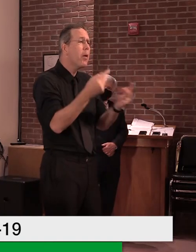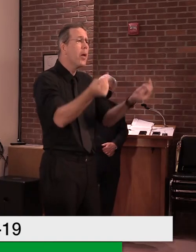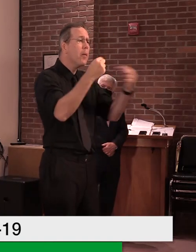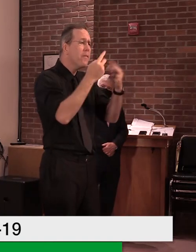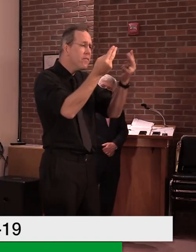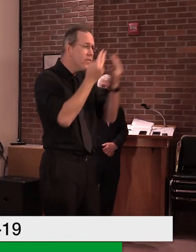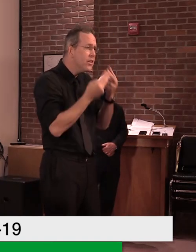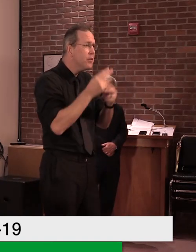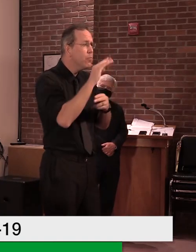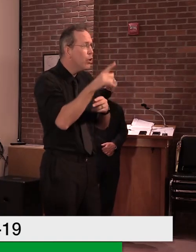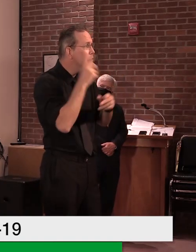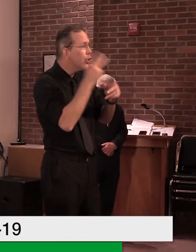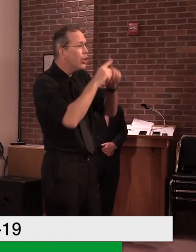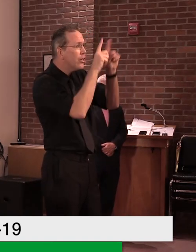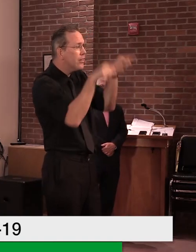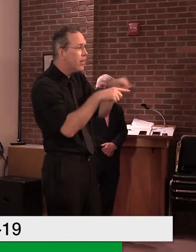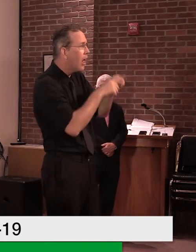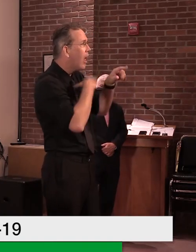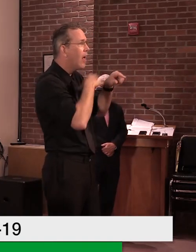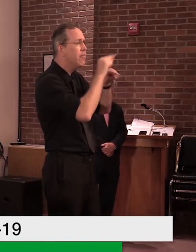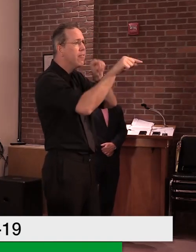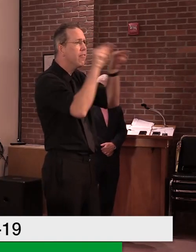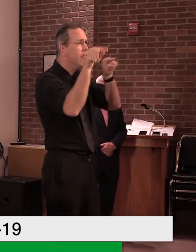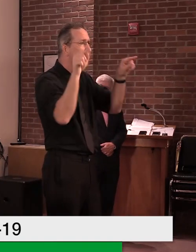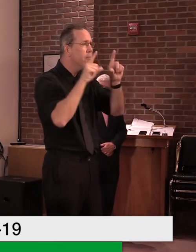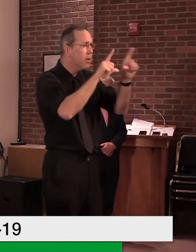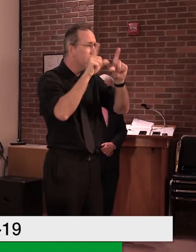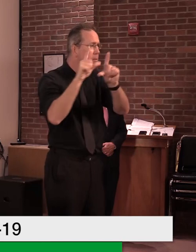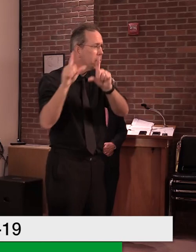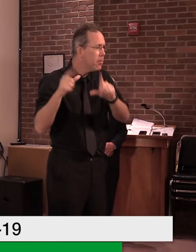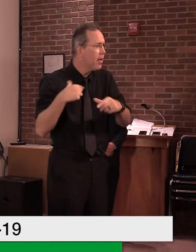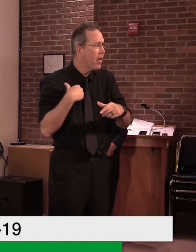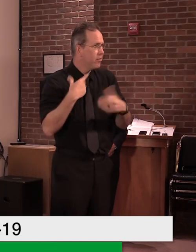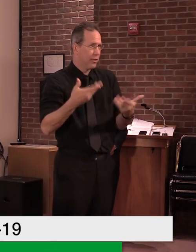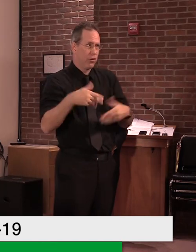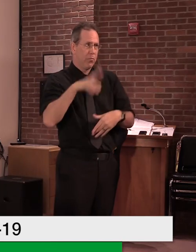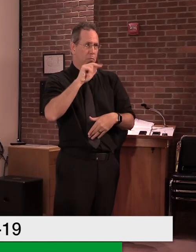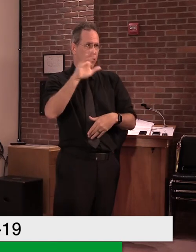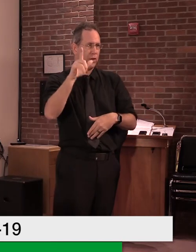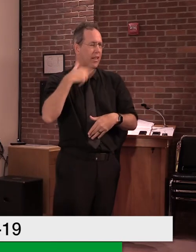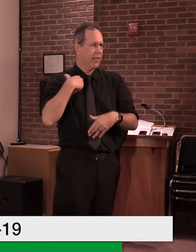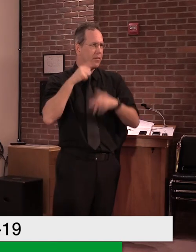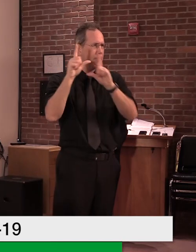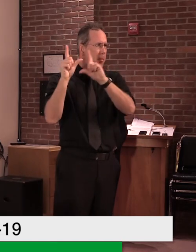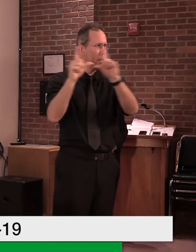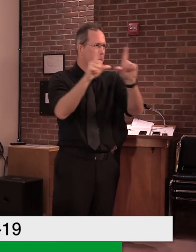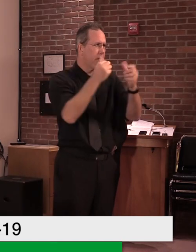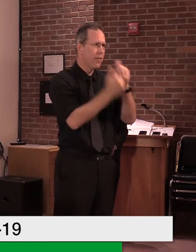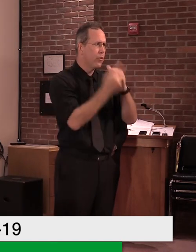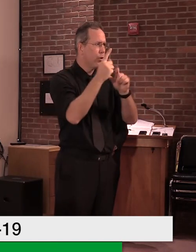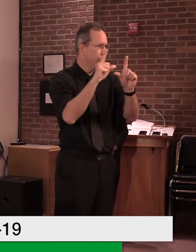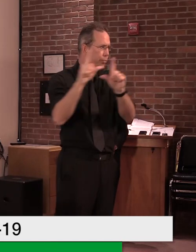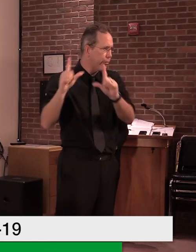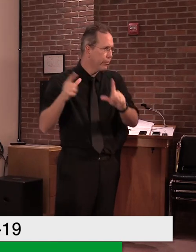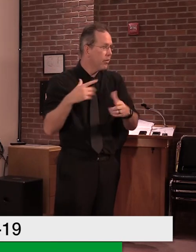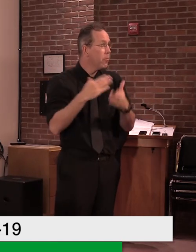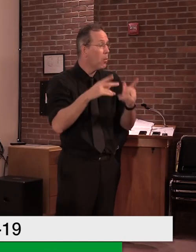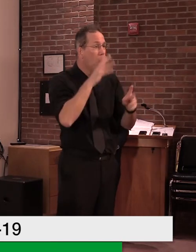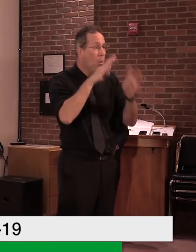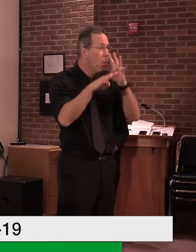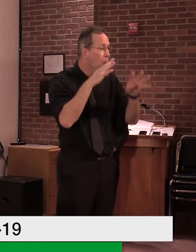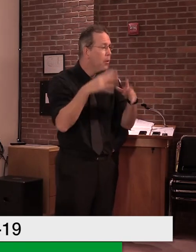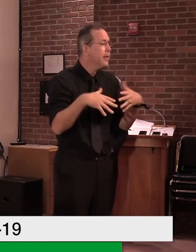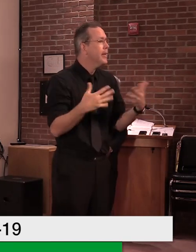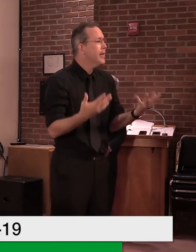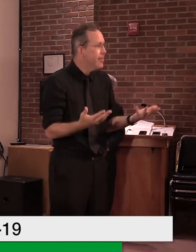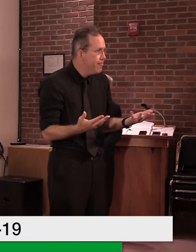mask mandate for quite some time now, and there are people there who don't adhere to that policy. We're going to see the